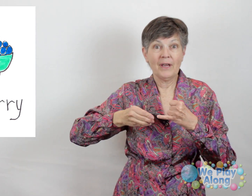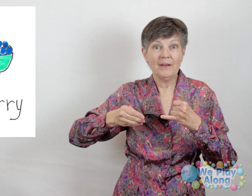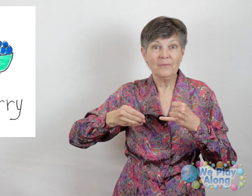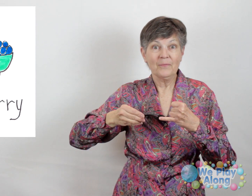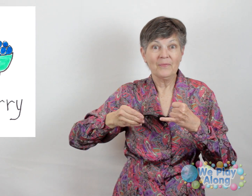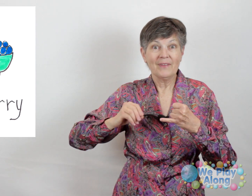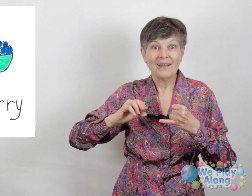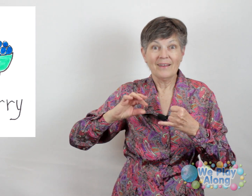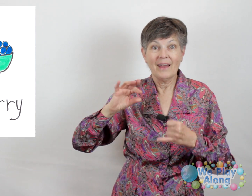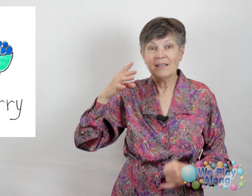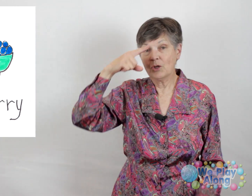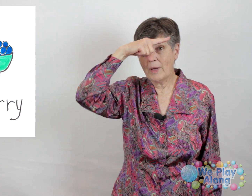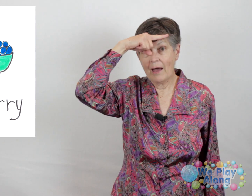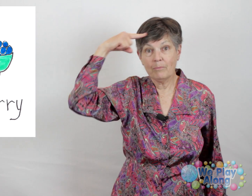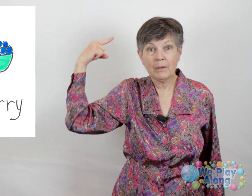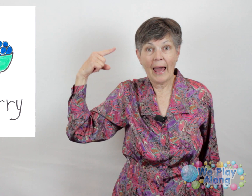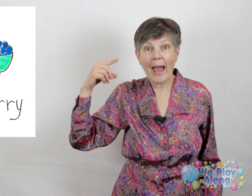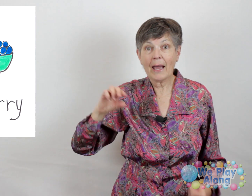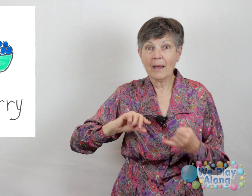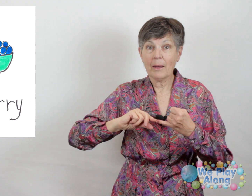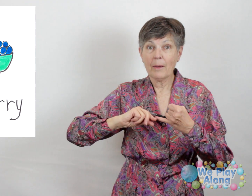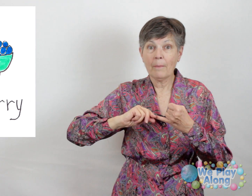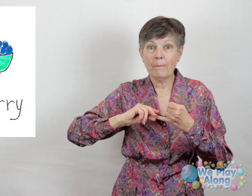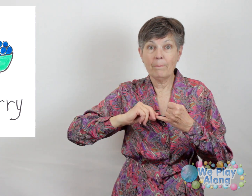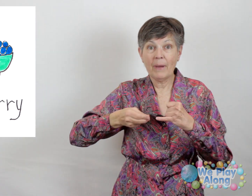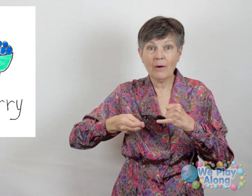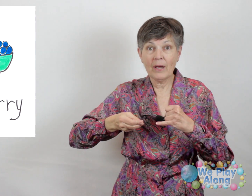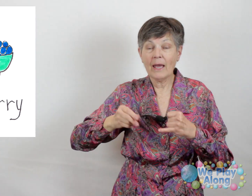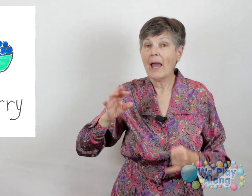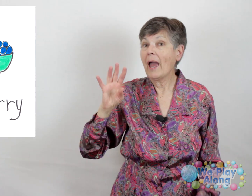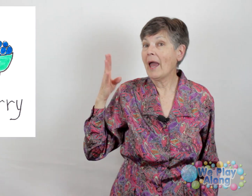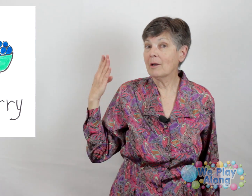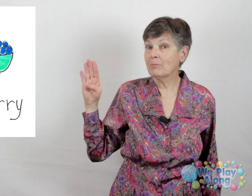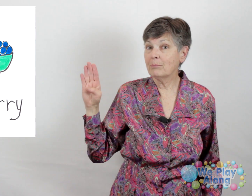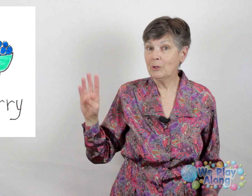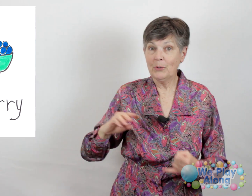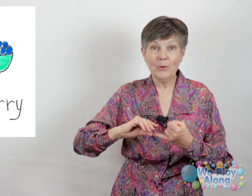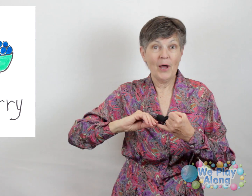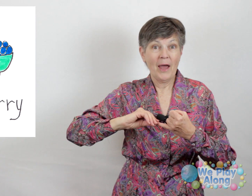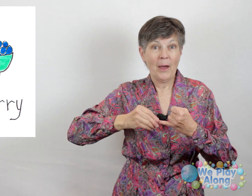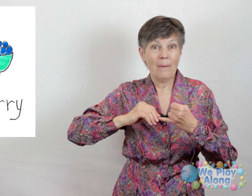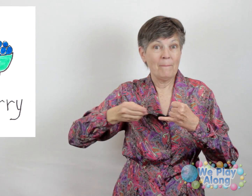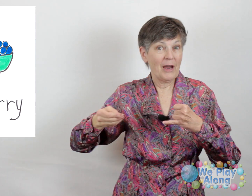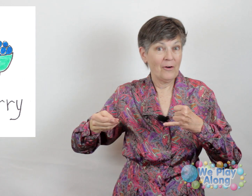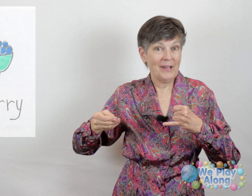blueberry. Okay, so we have blackberry and blueberry.